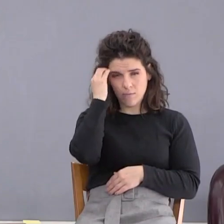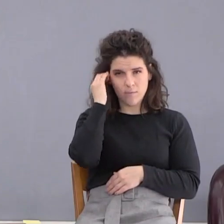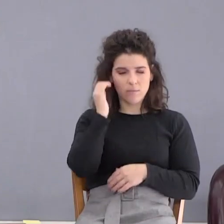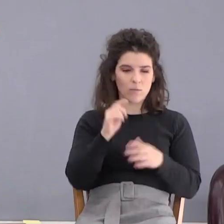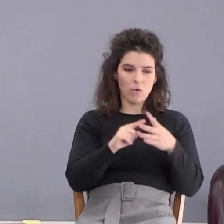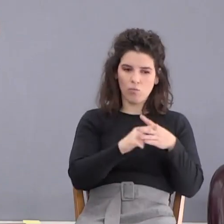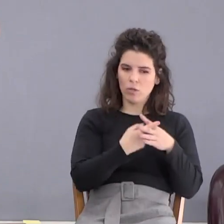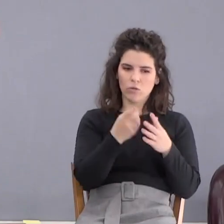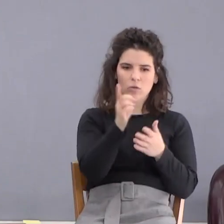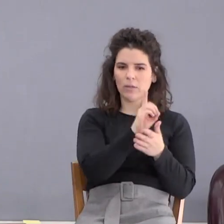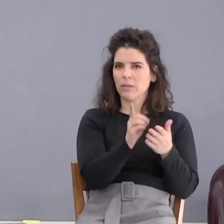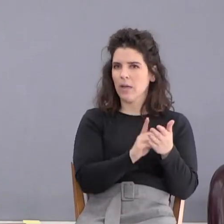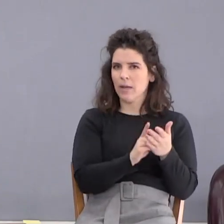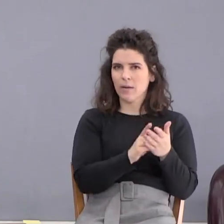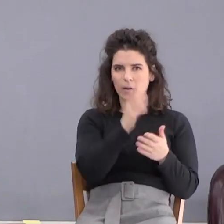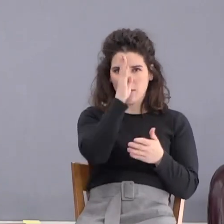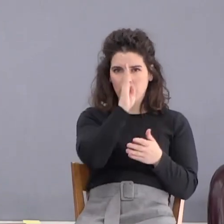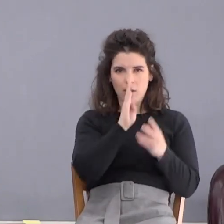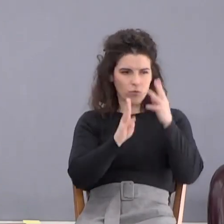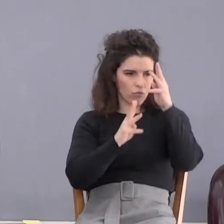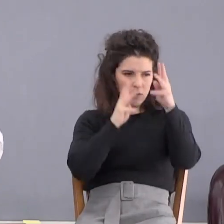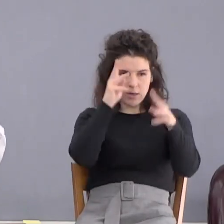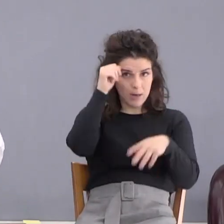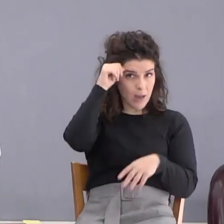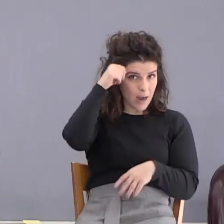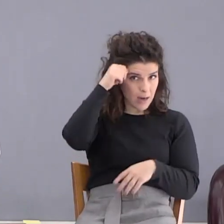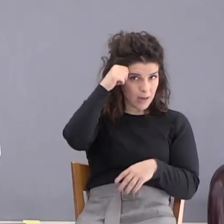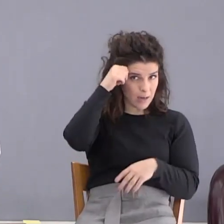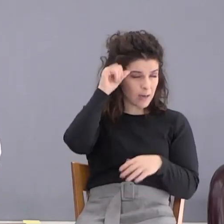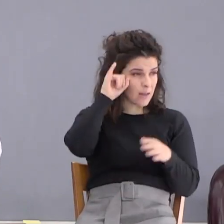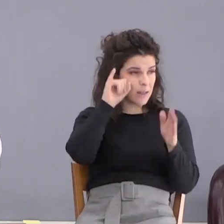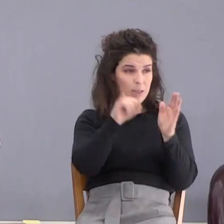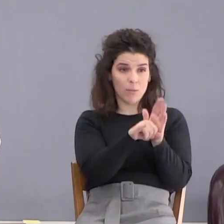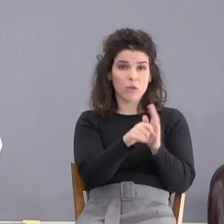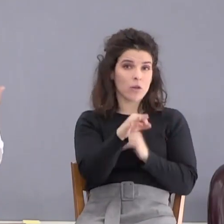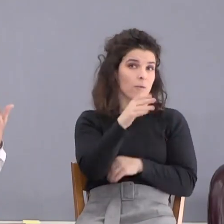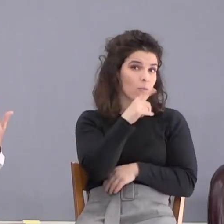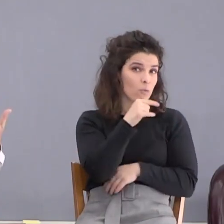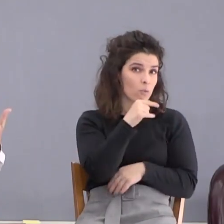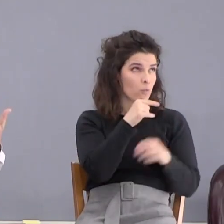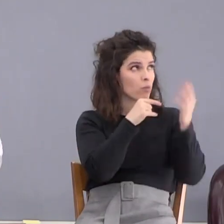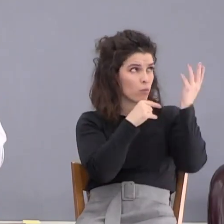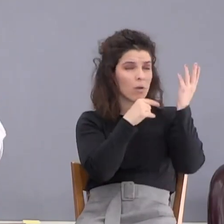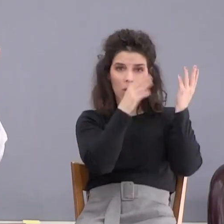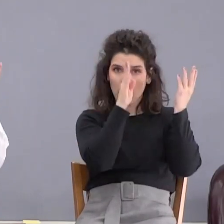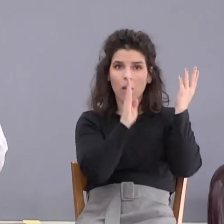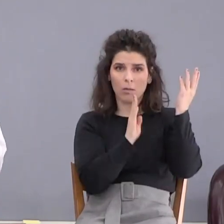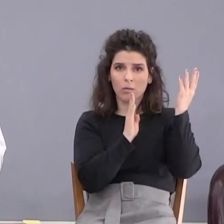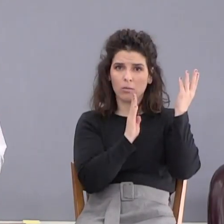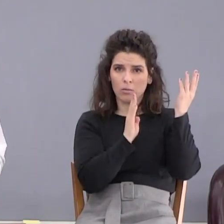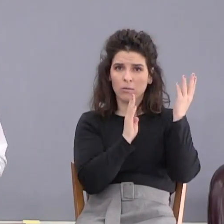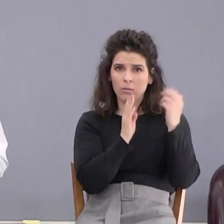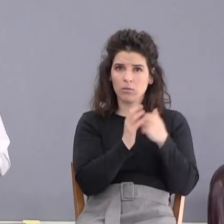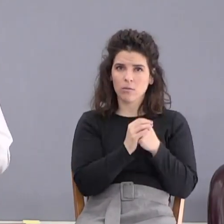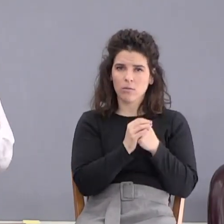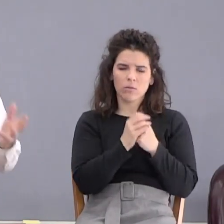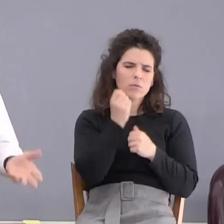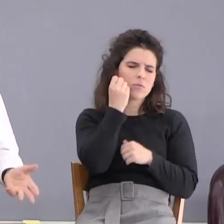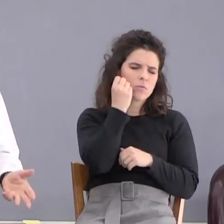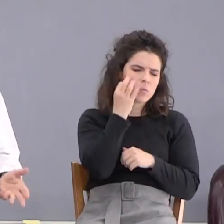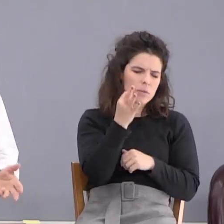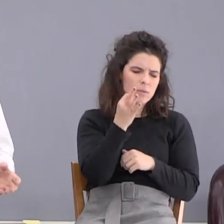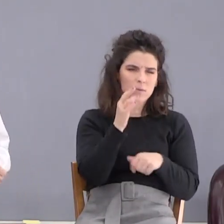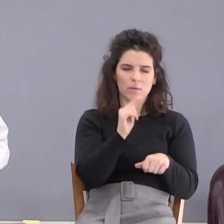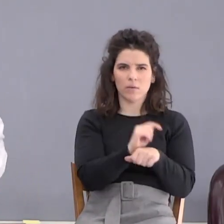original design, right? God created Adam in the image of who? God. If